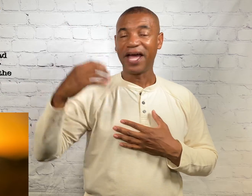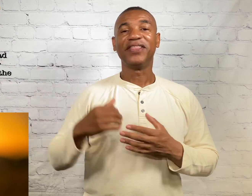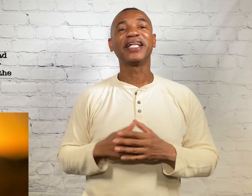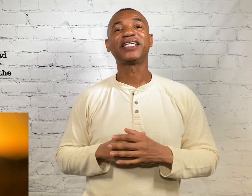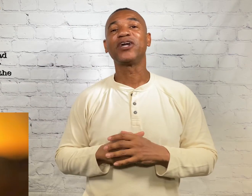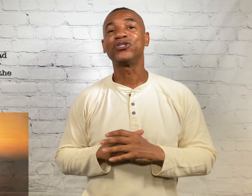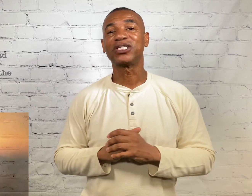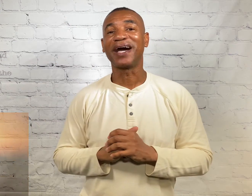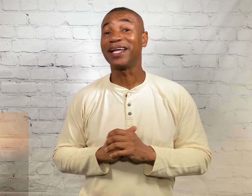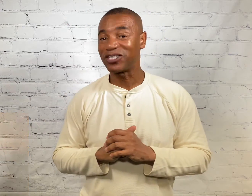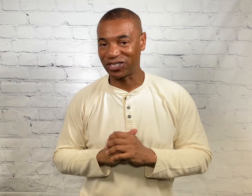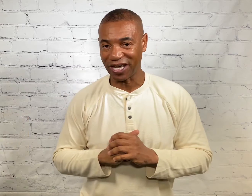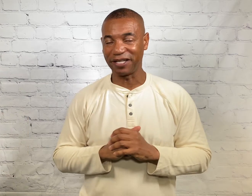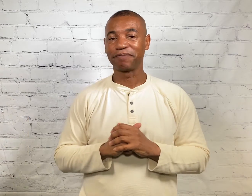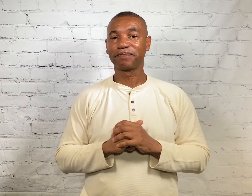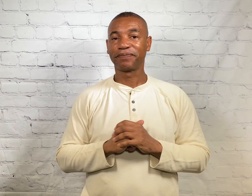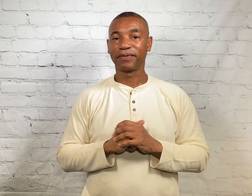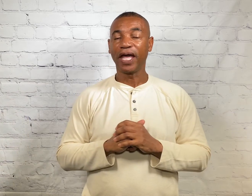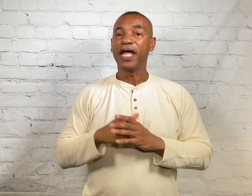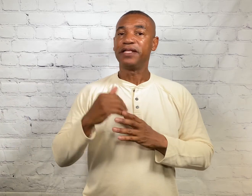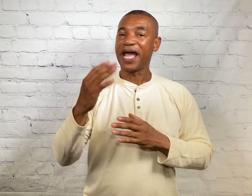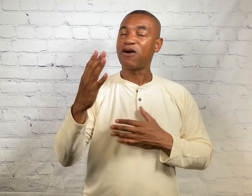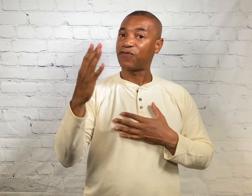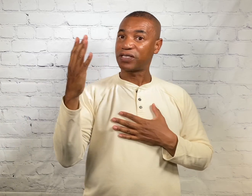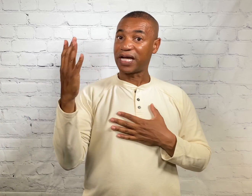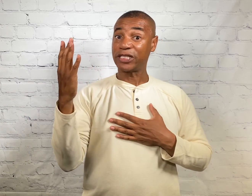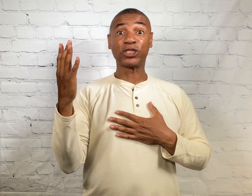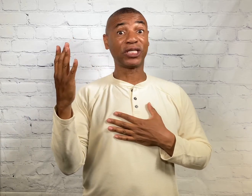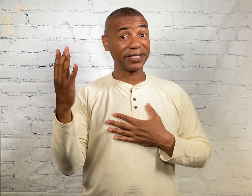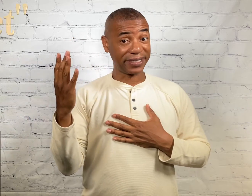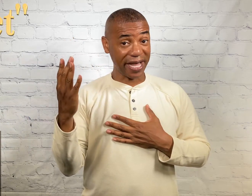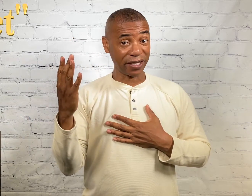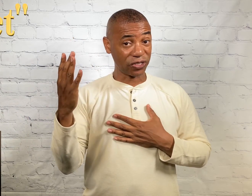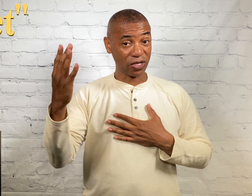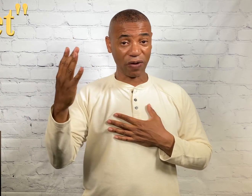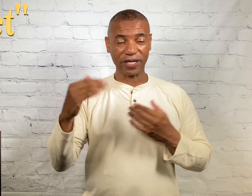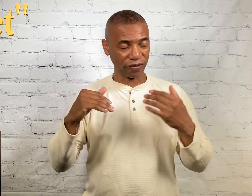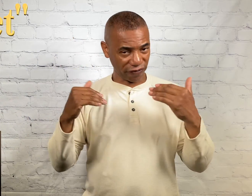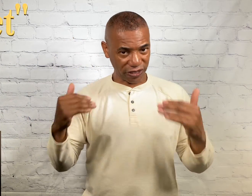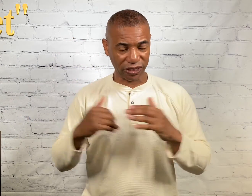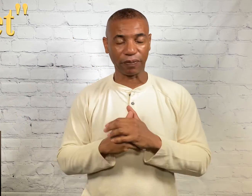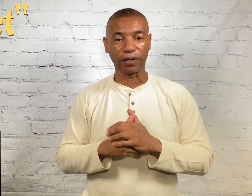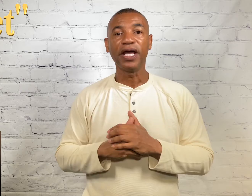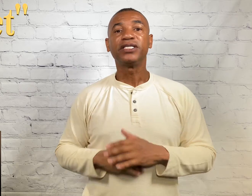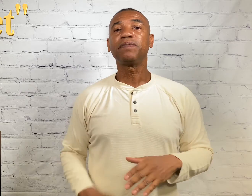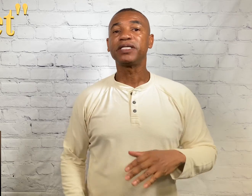That is how you sign sun. Now for the sign sunset and sunrise, they're very similar. Simply take